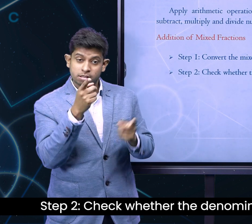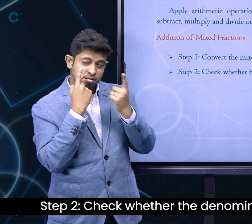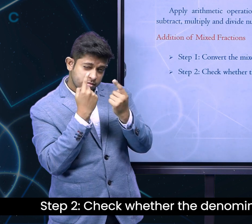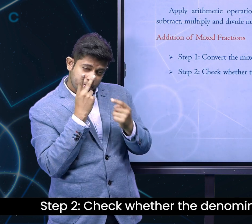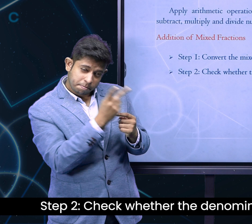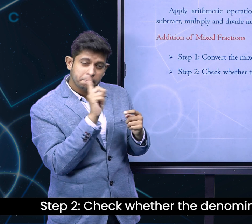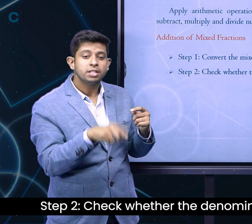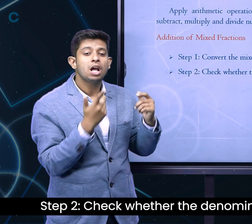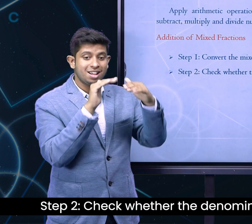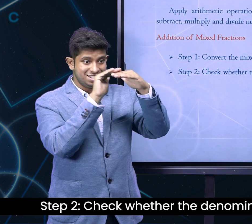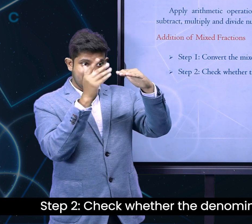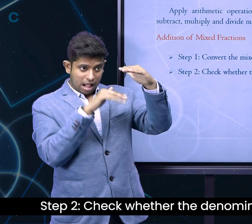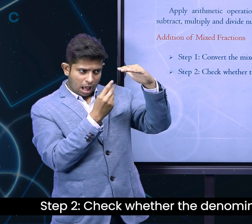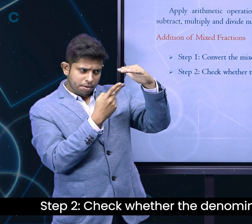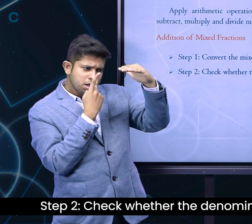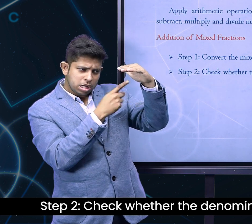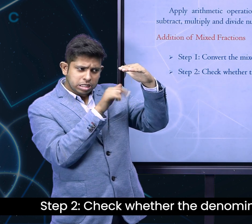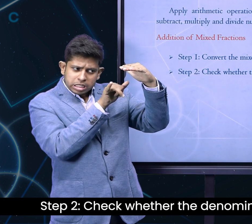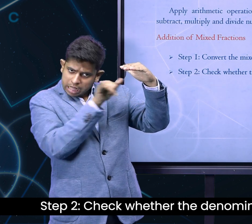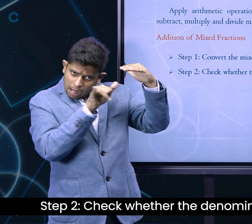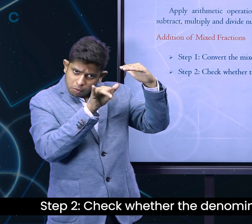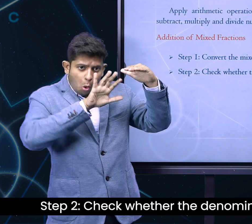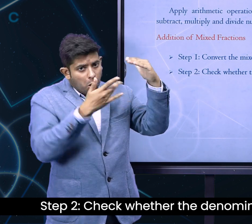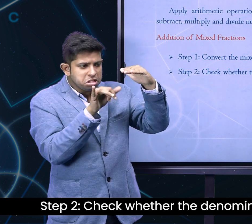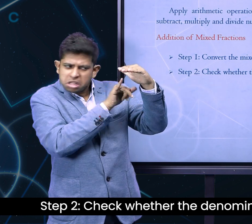Step 2. Check whether the denominators are the same or not.